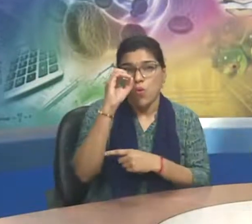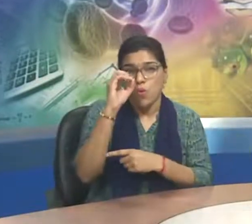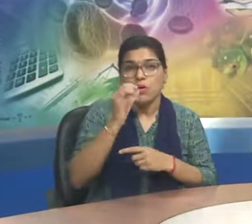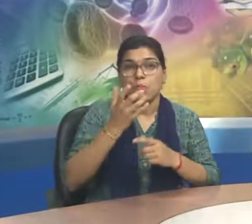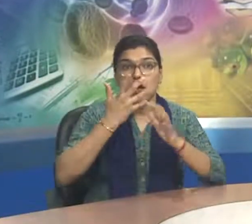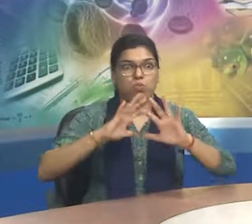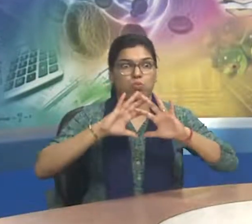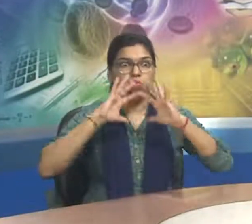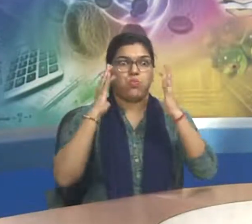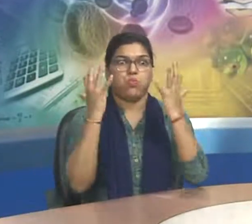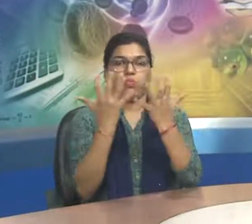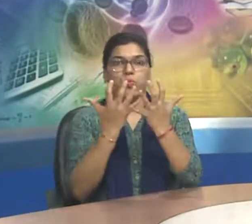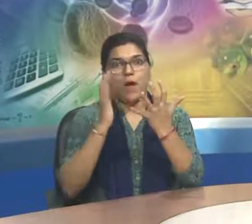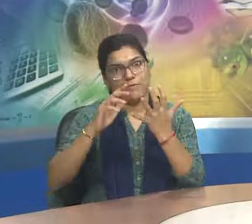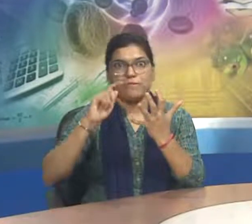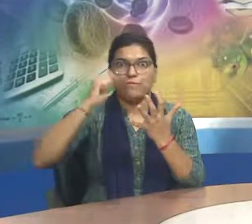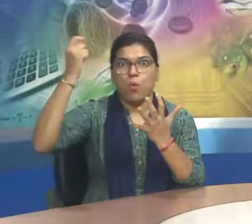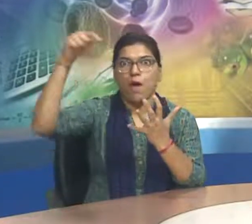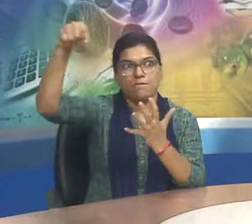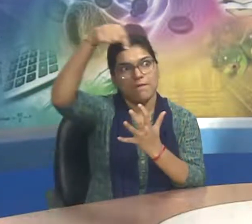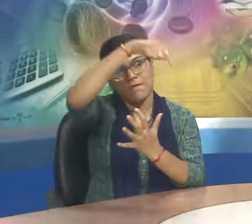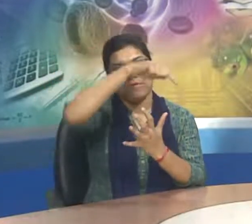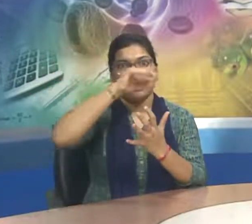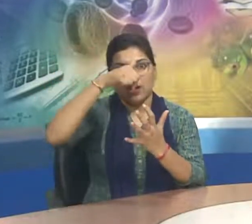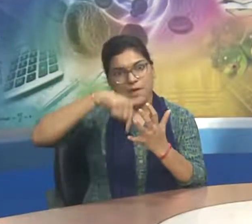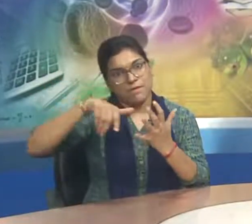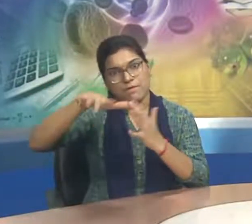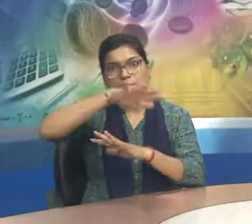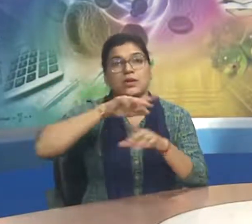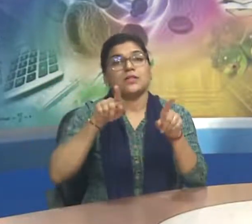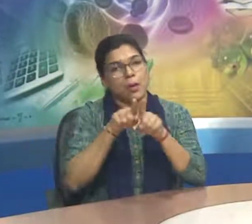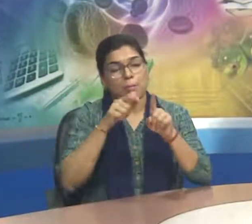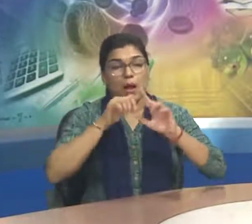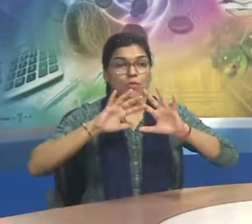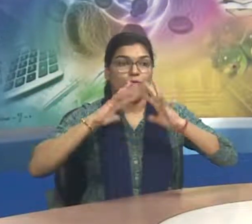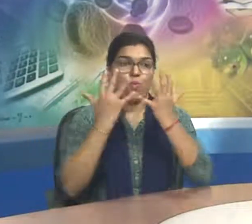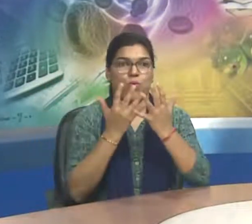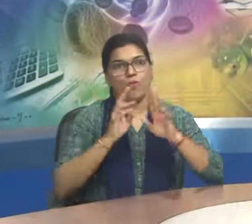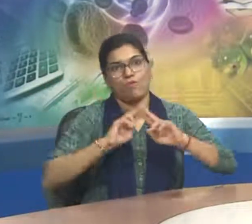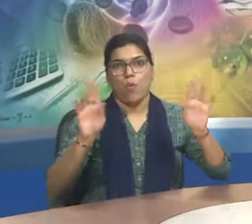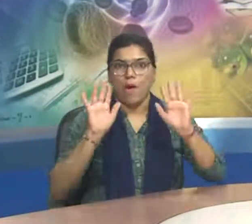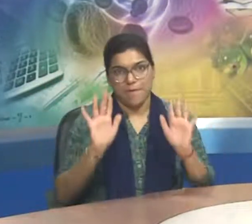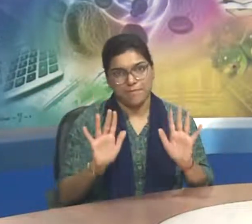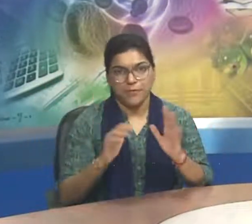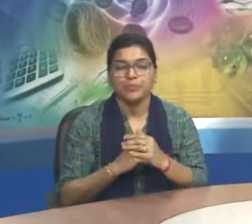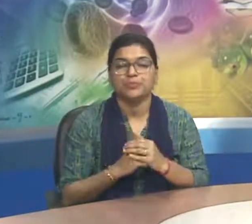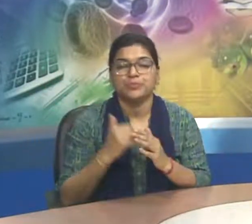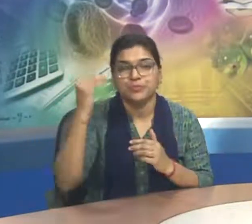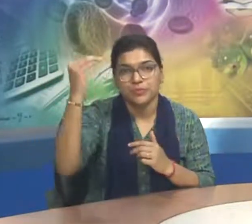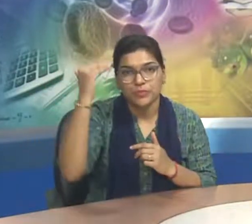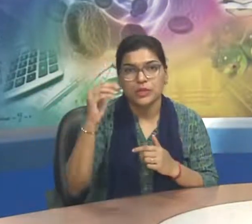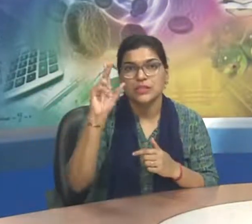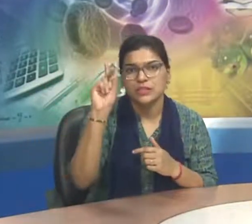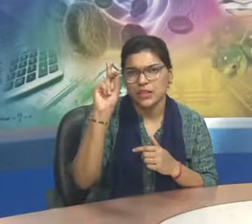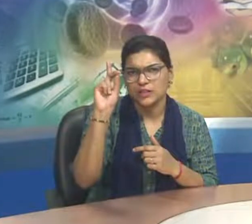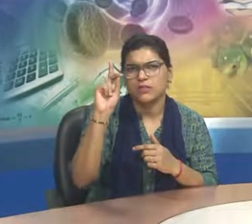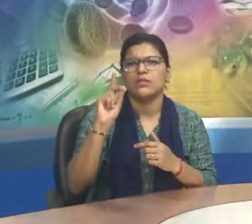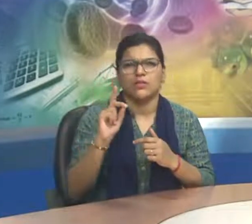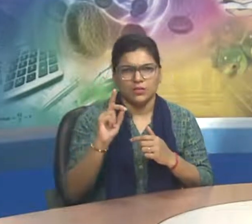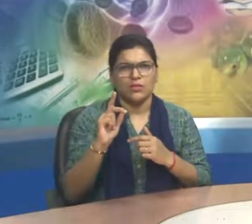include the two main resources. The first one is ocean and the second is seas. Also the